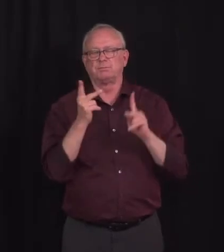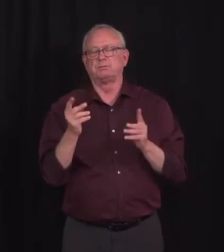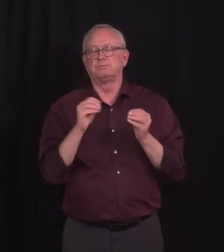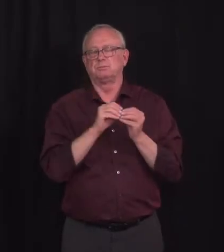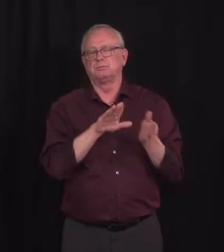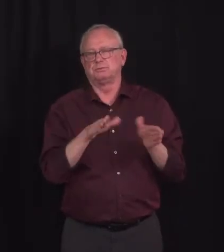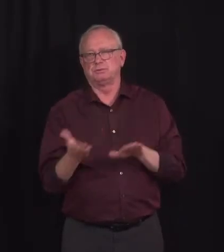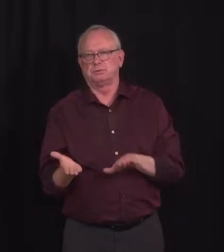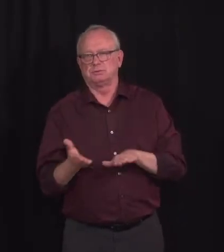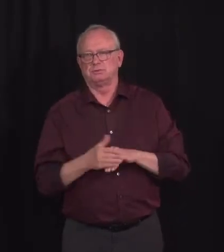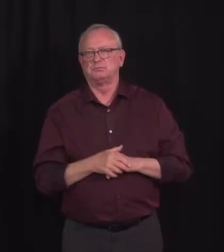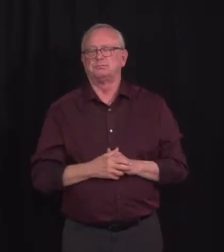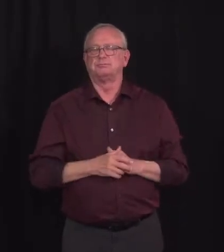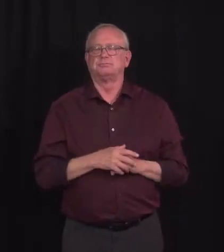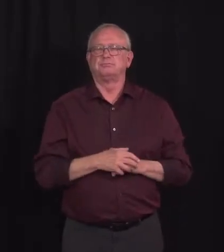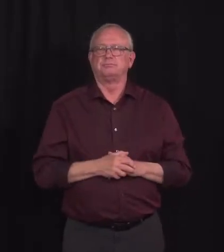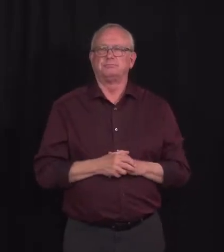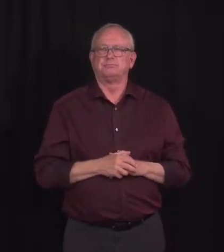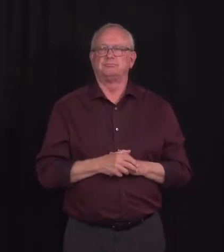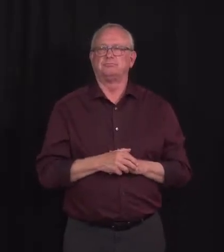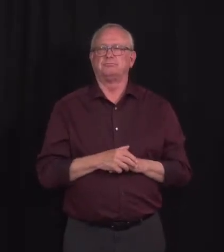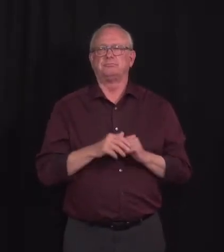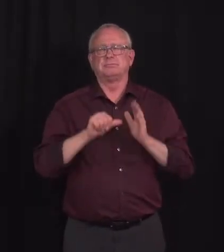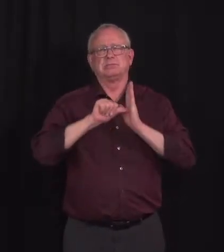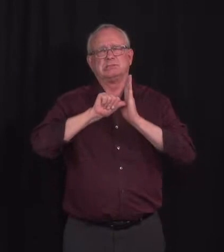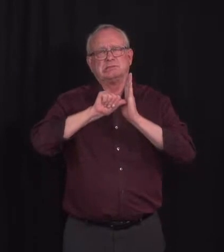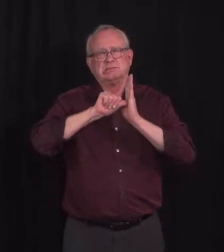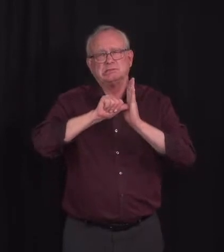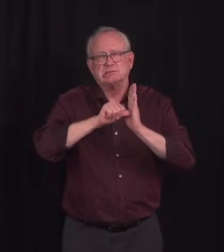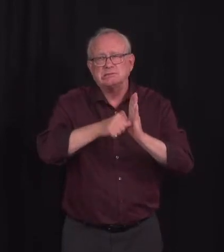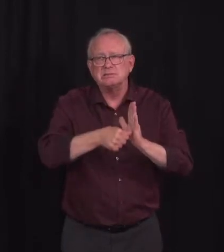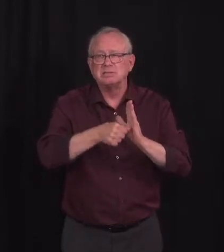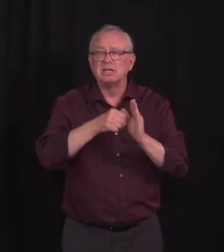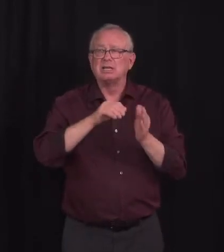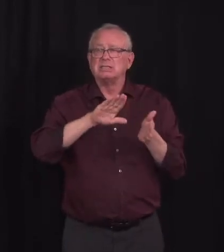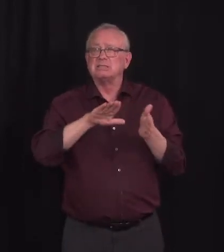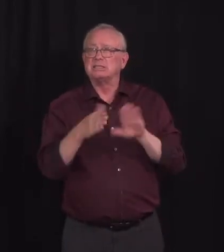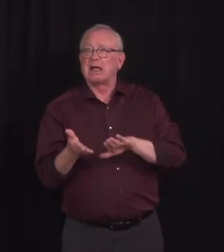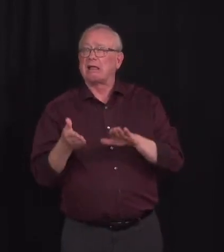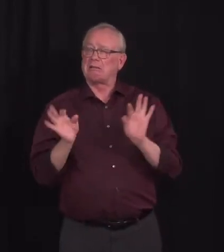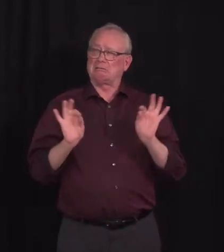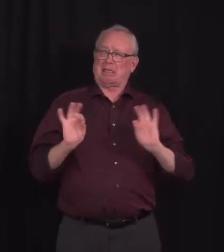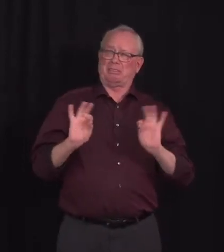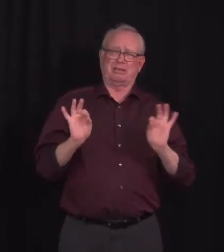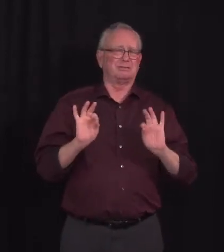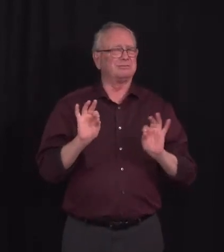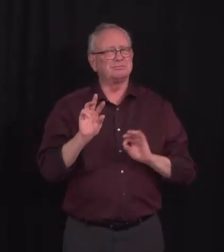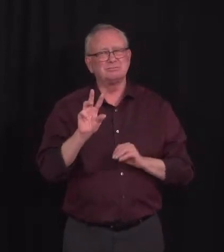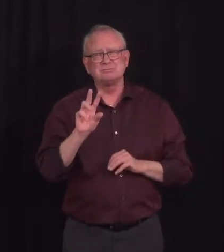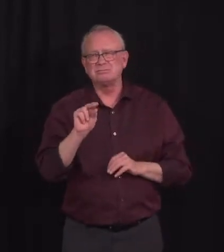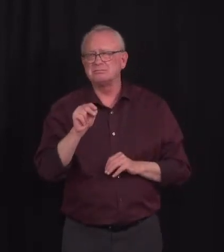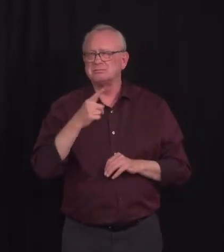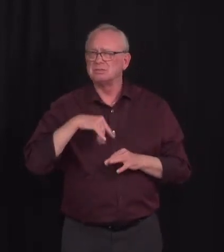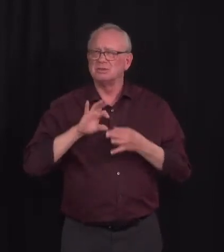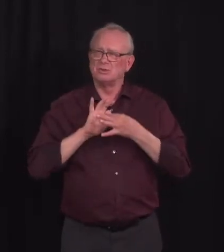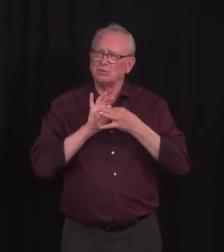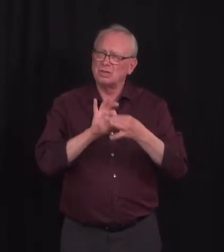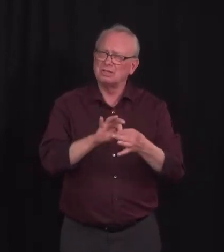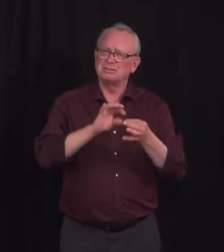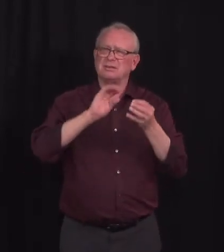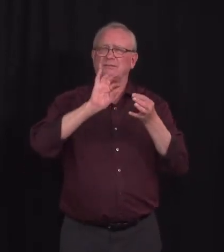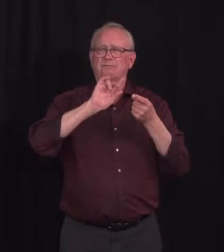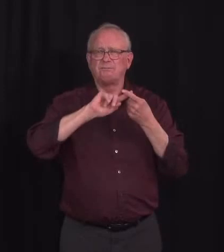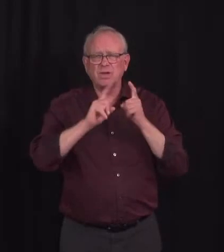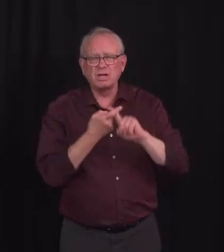hours. We must never forget that these are not just numbers. They are people who lost their lives to